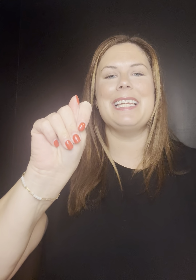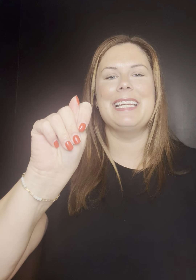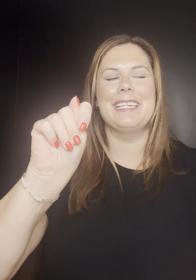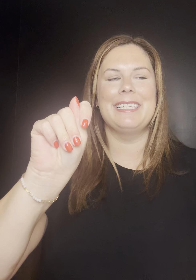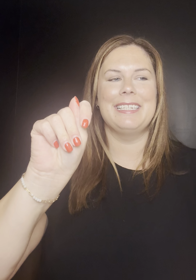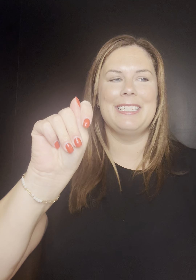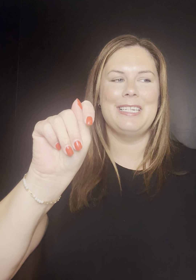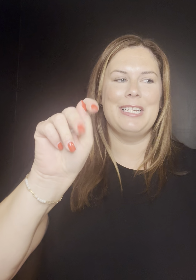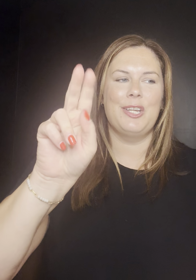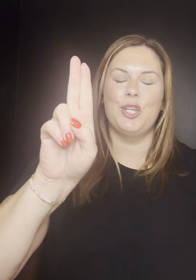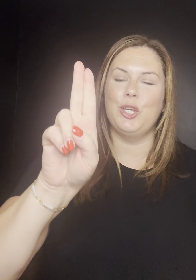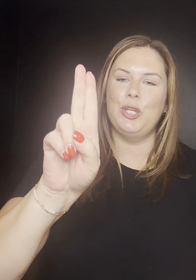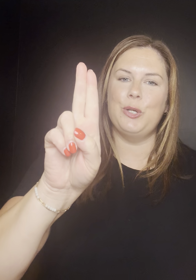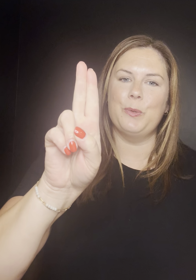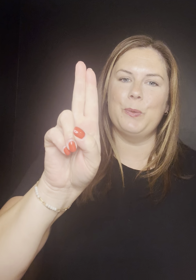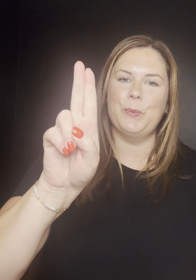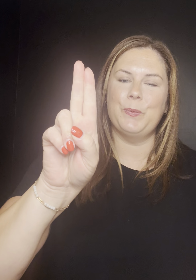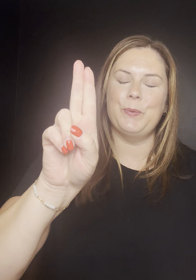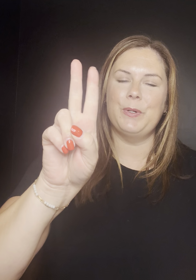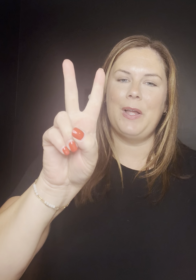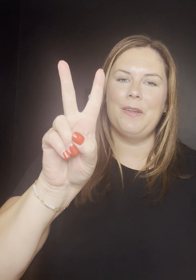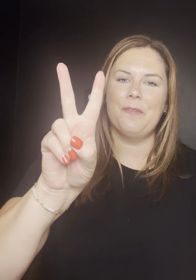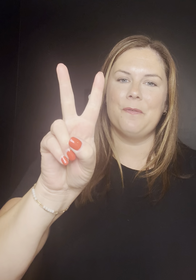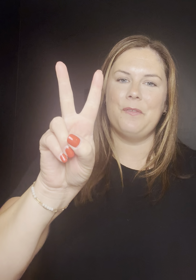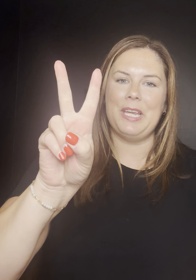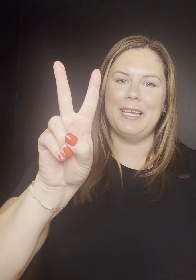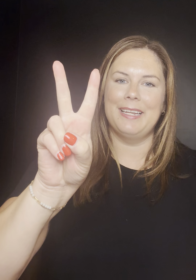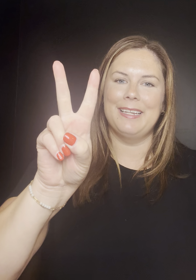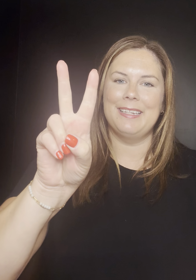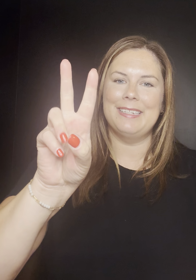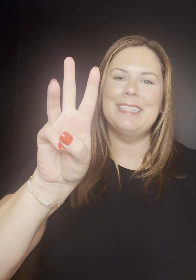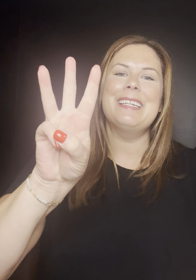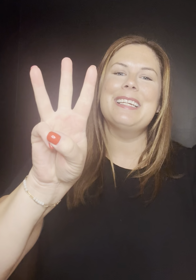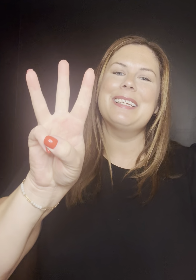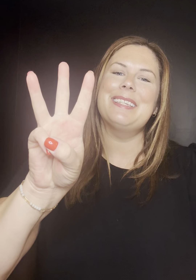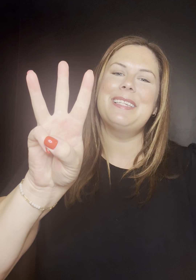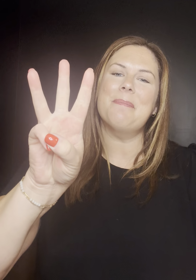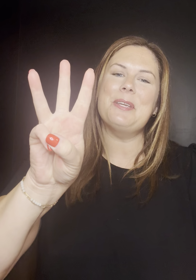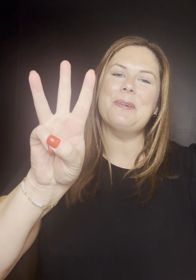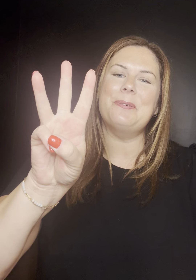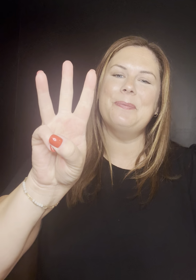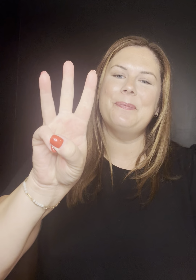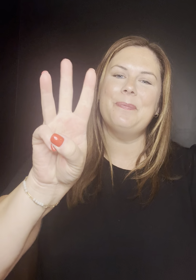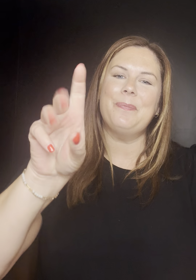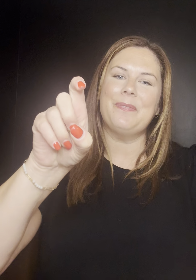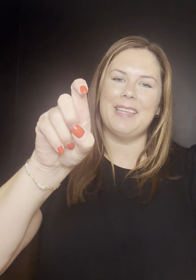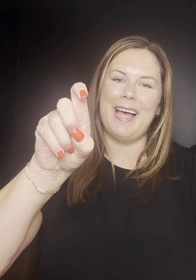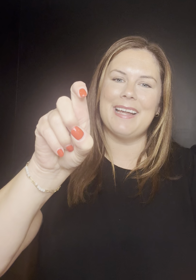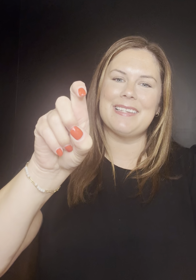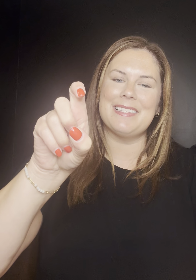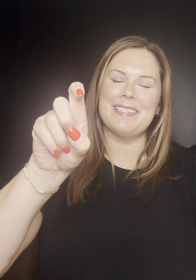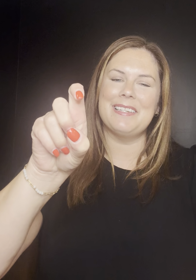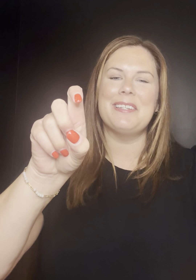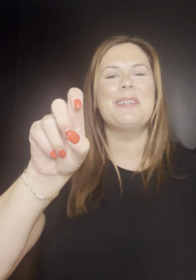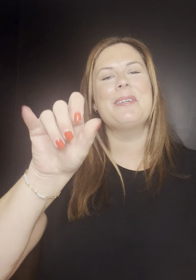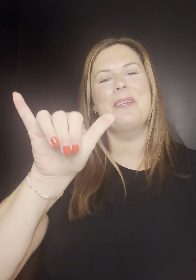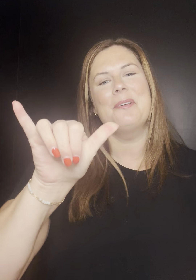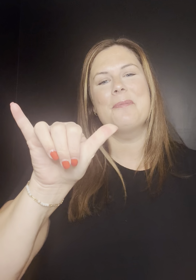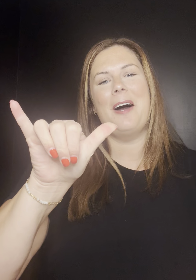T, U, V, W, X,